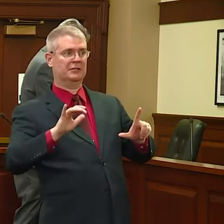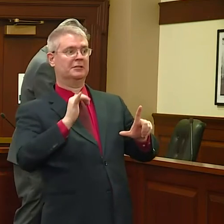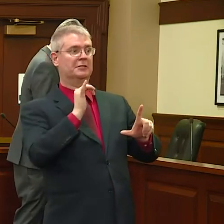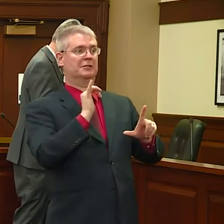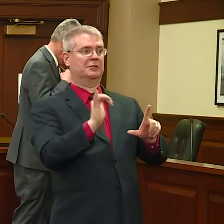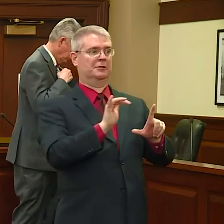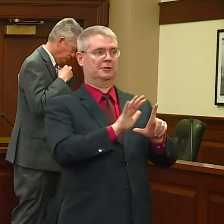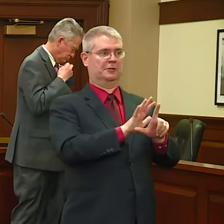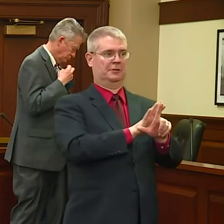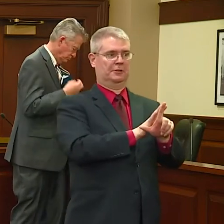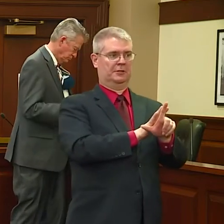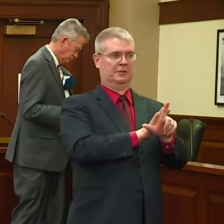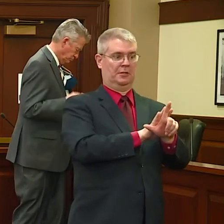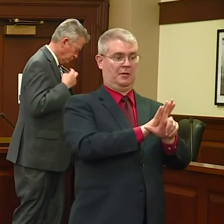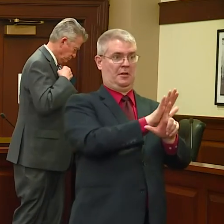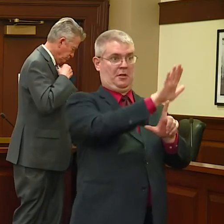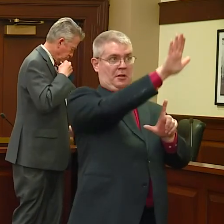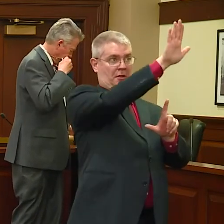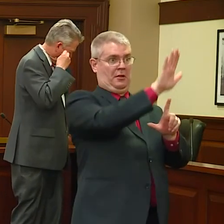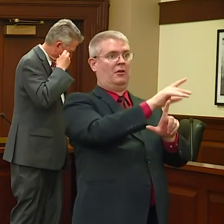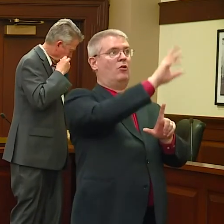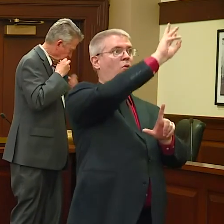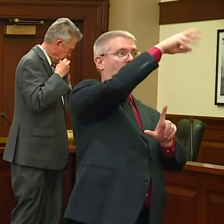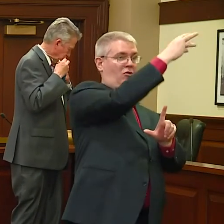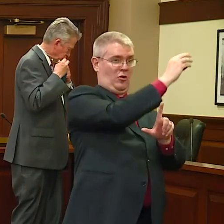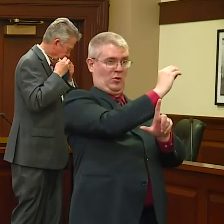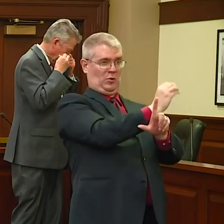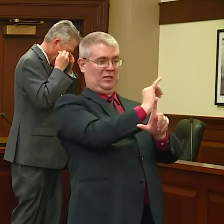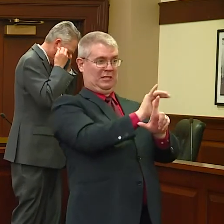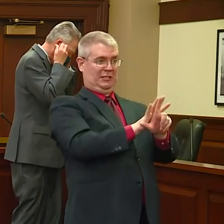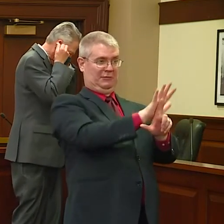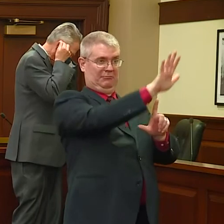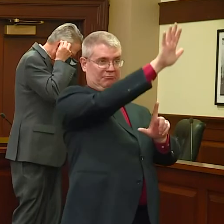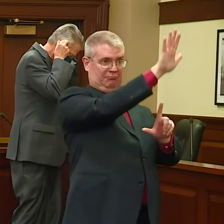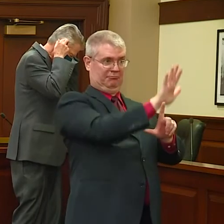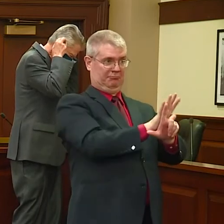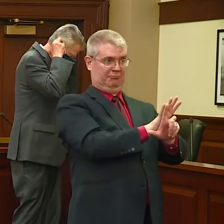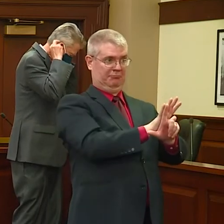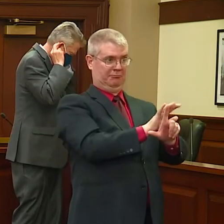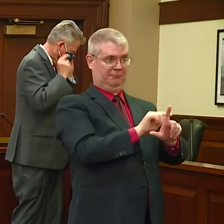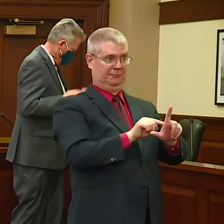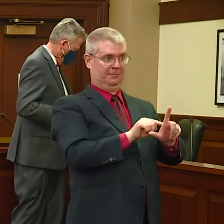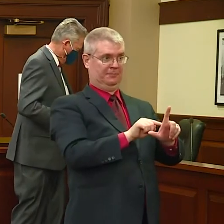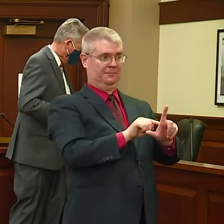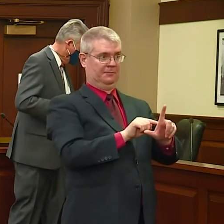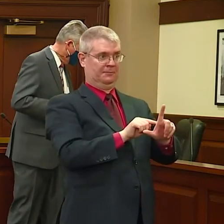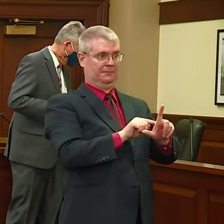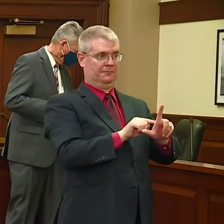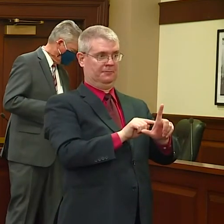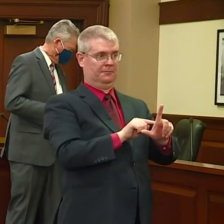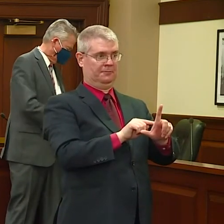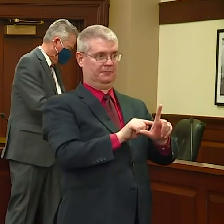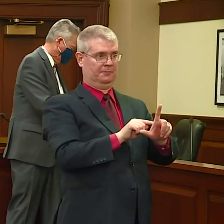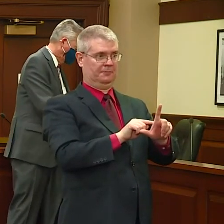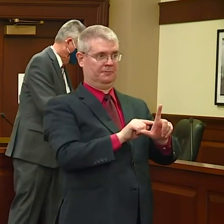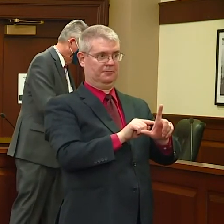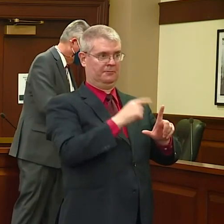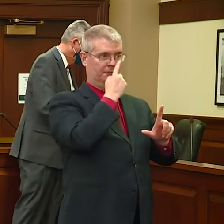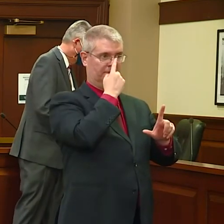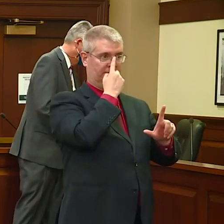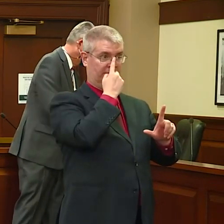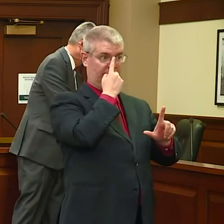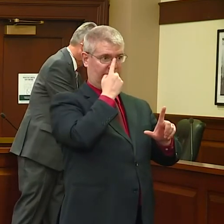Montana, actually, their rate is almost double ours. So we certainly aren't ignoring what's happening in other states. I